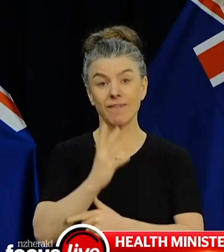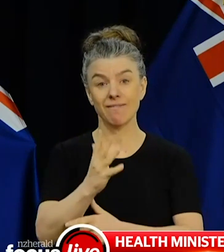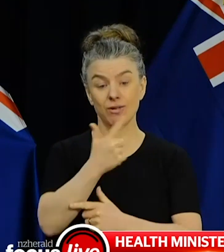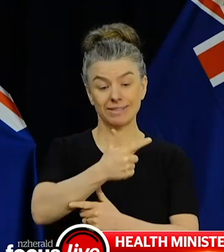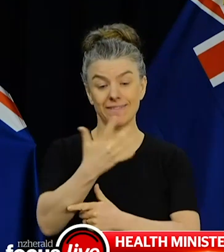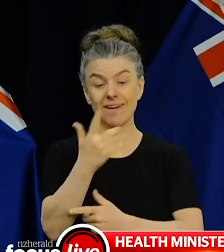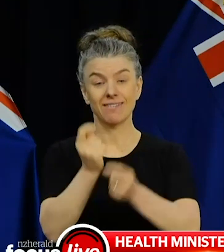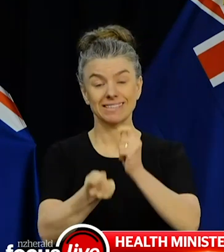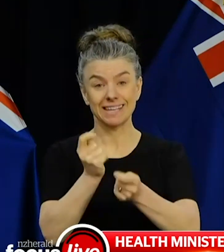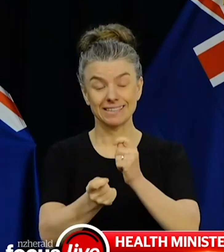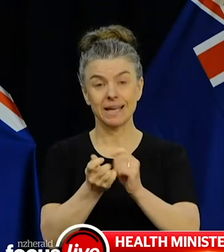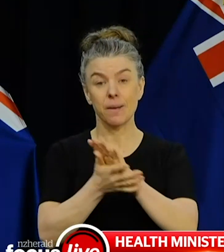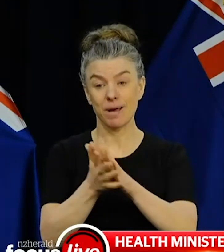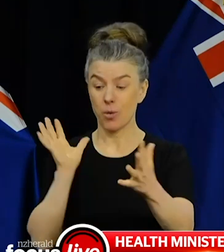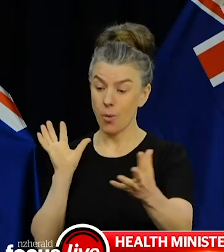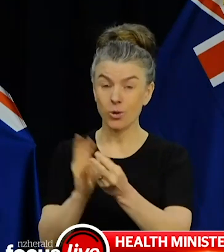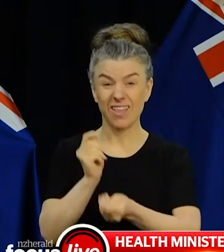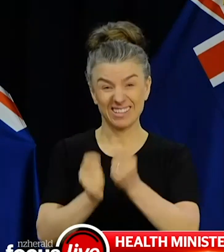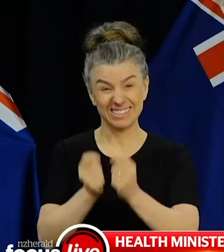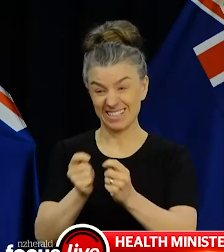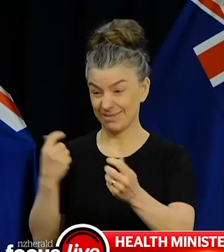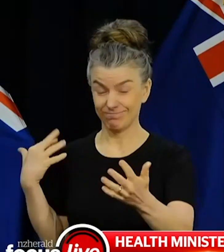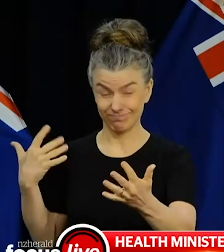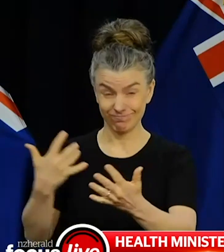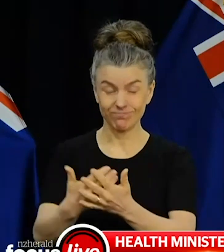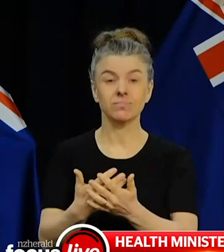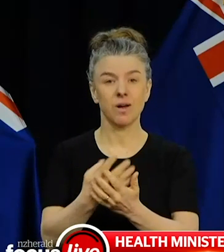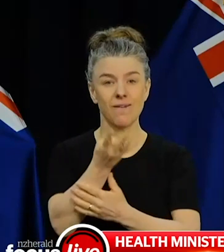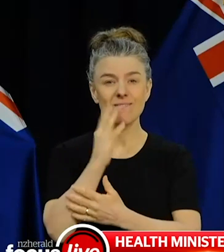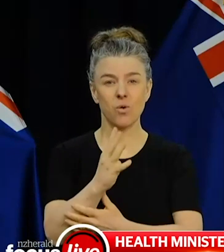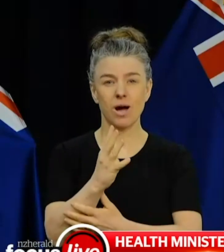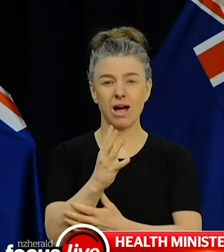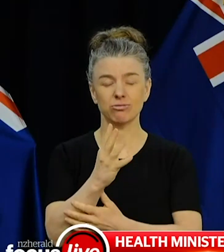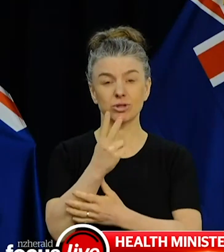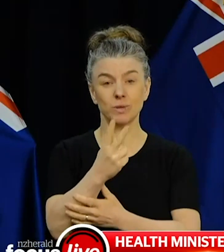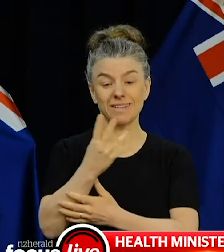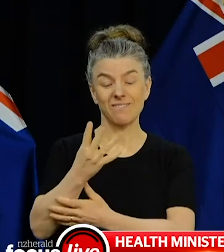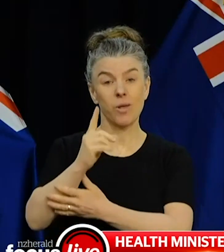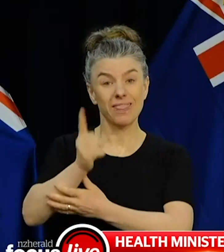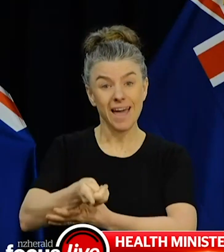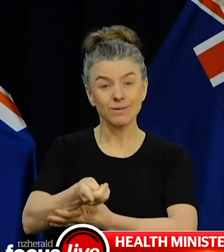2,575 tests. That brings the total number of tests completed to date to